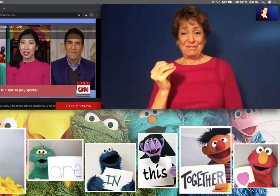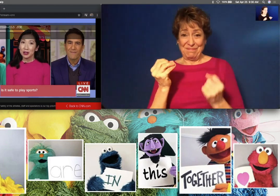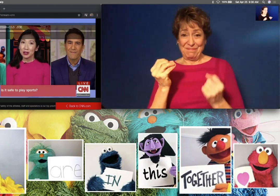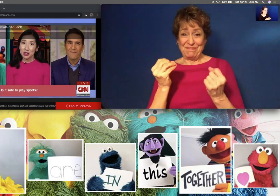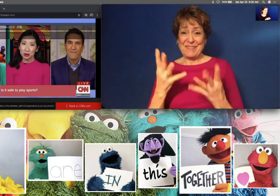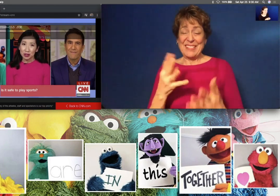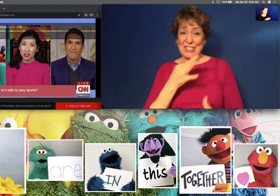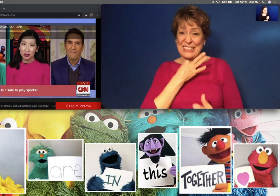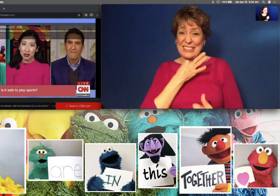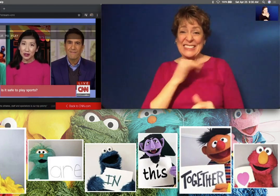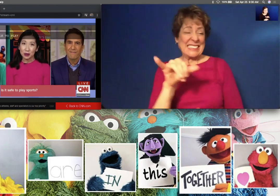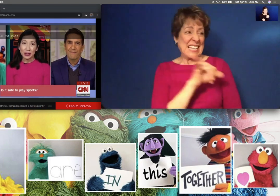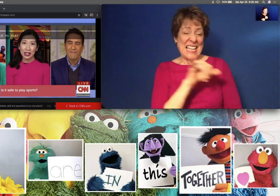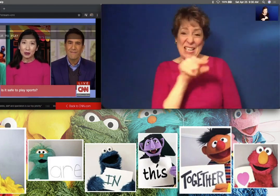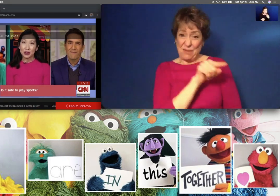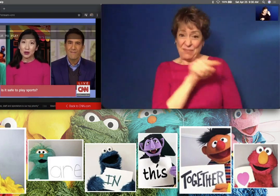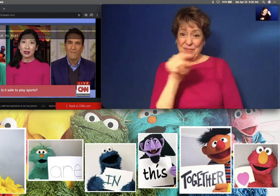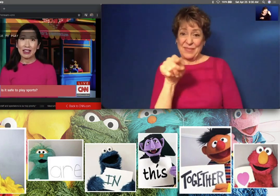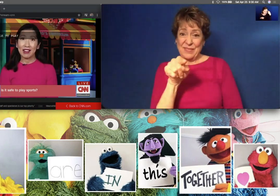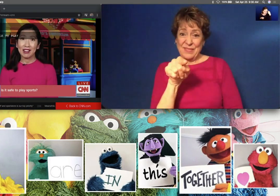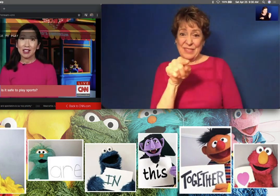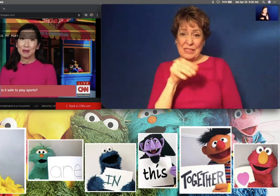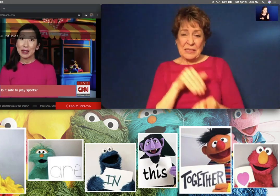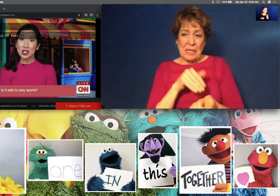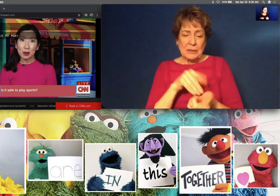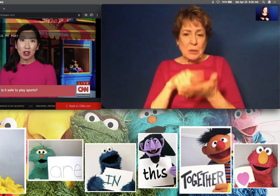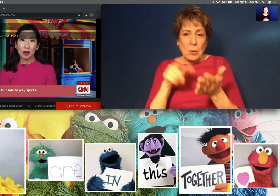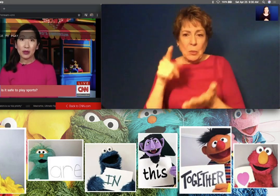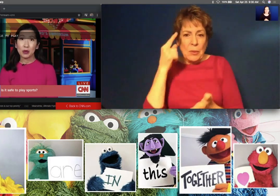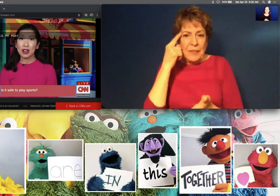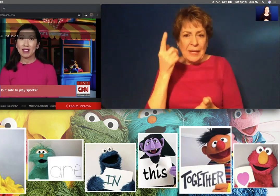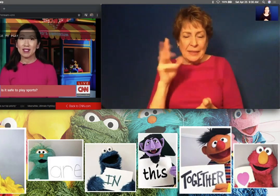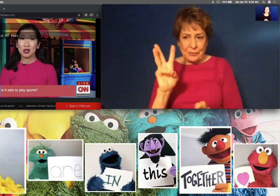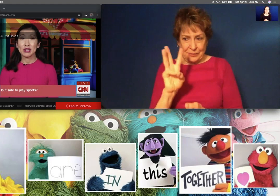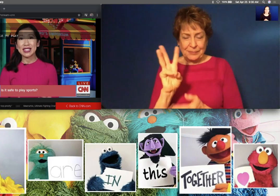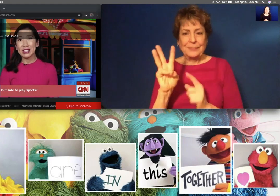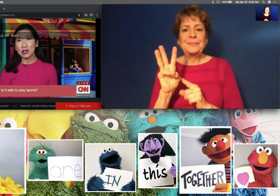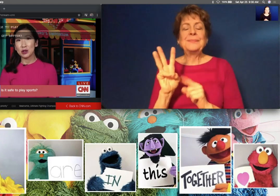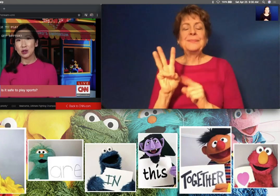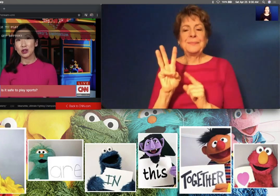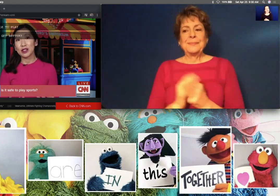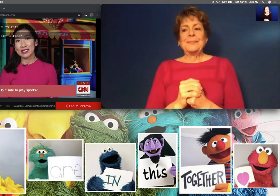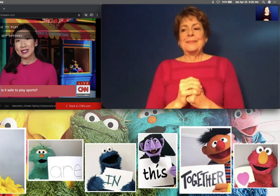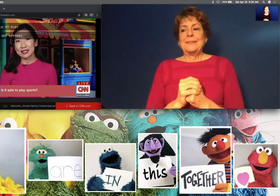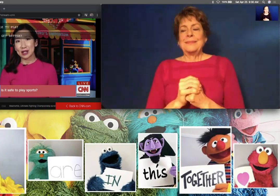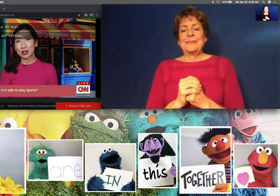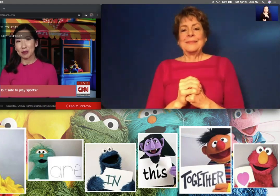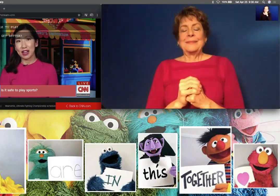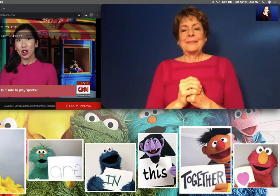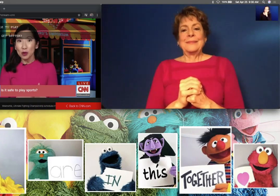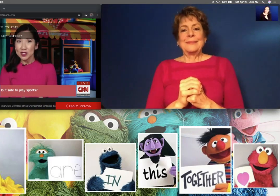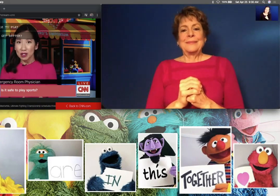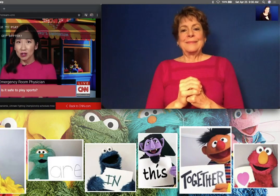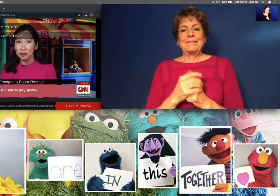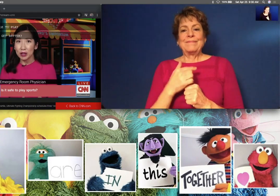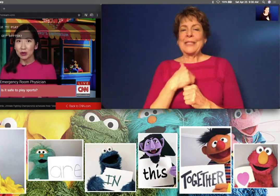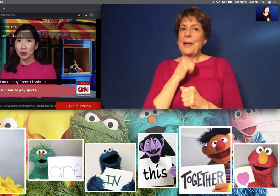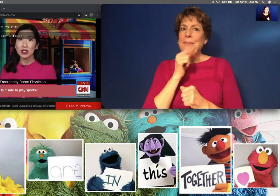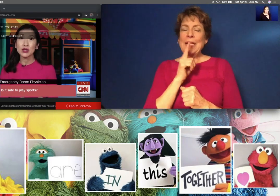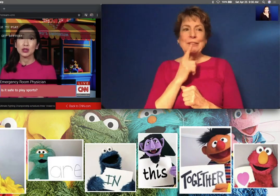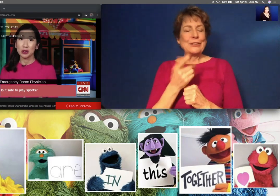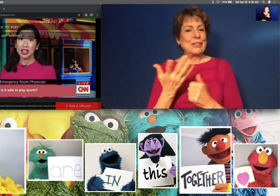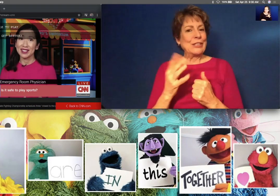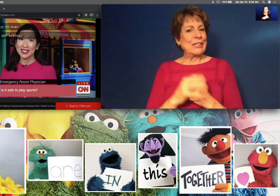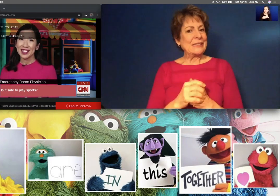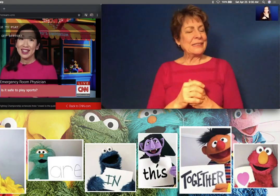Well, I'm not sure, Joe, if you'll be able to play baseball with your team or your friends this summer. I hope so, but we